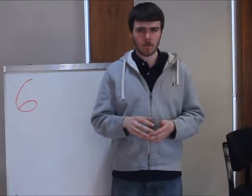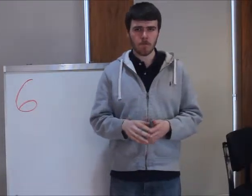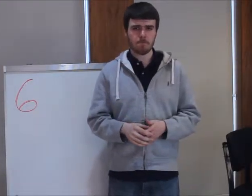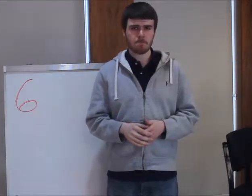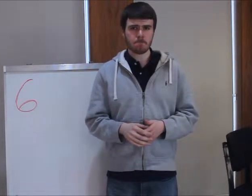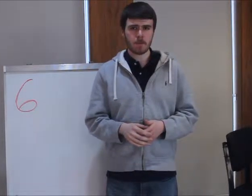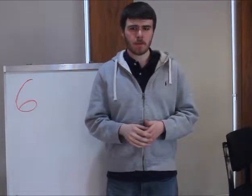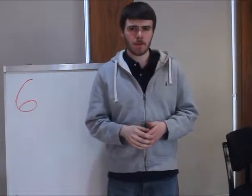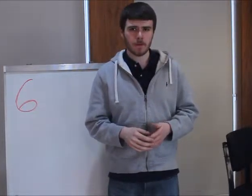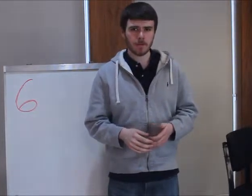Six.